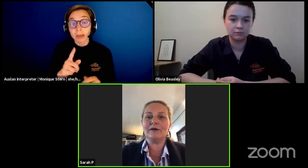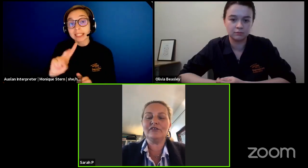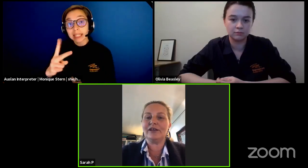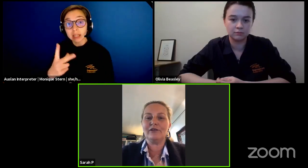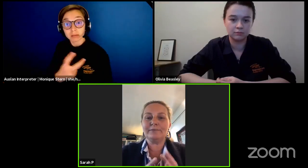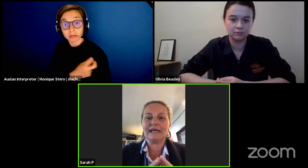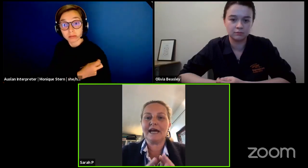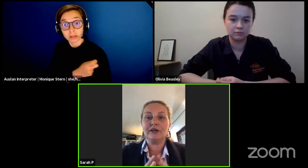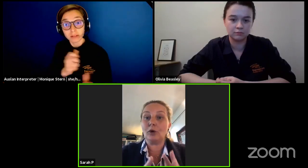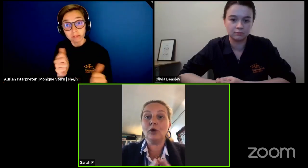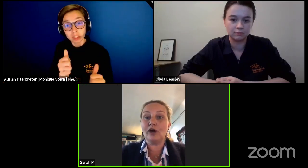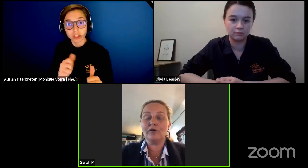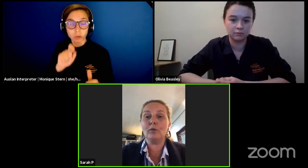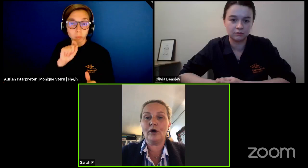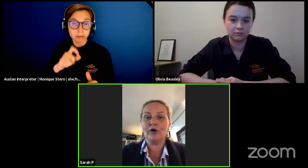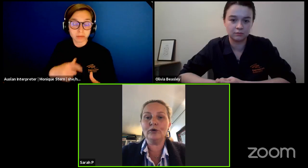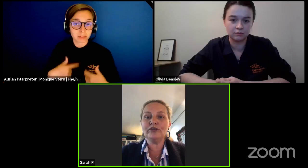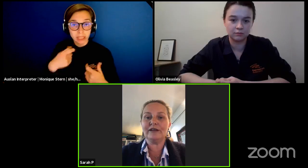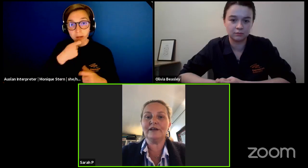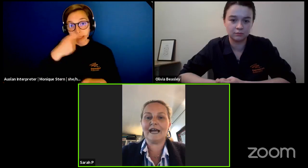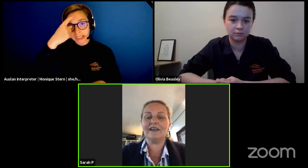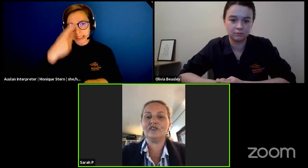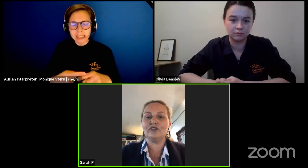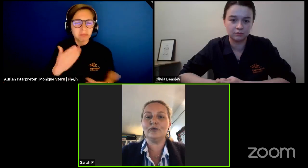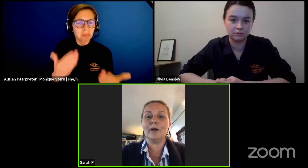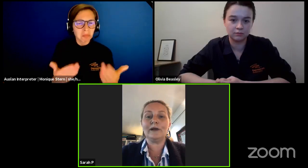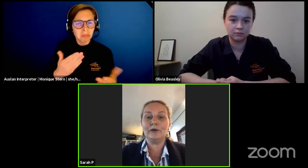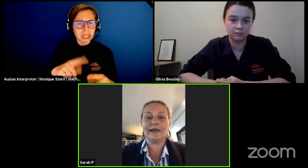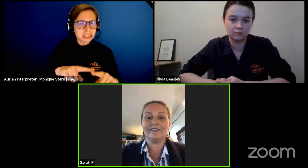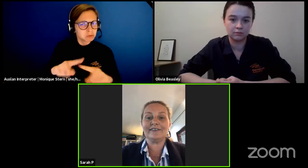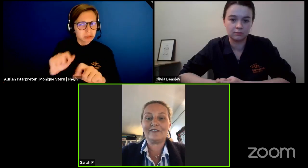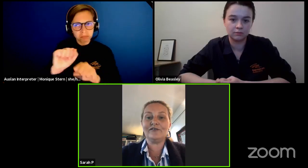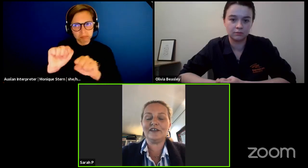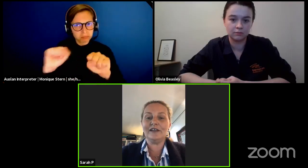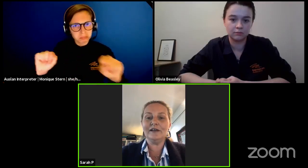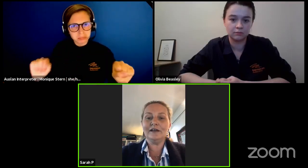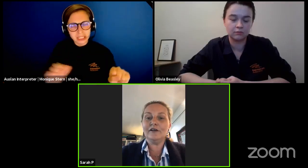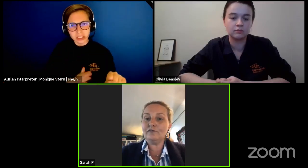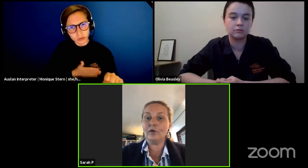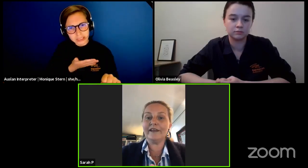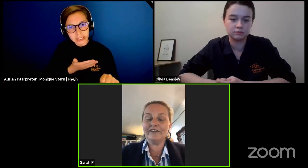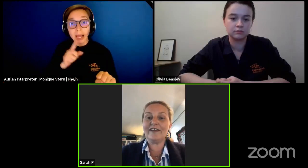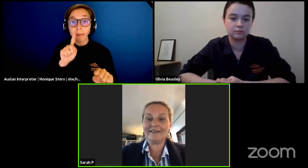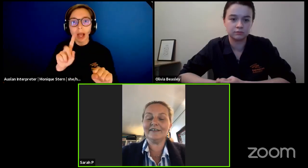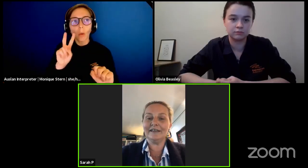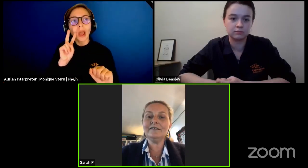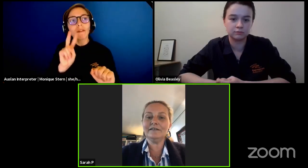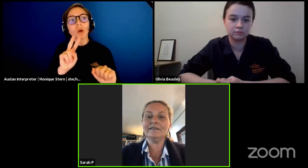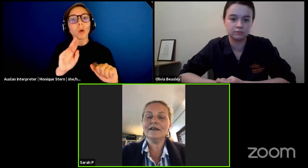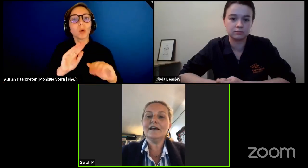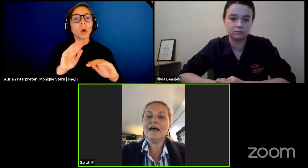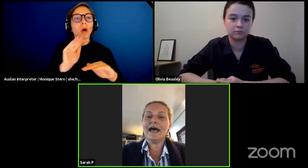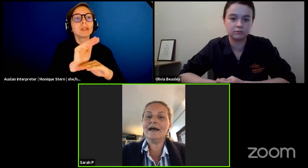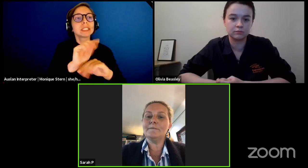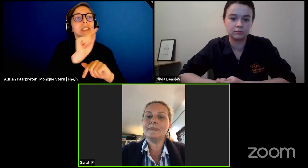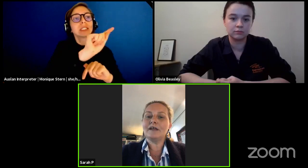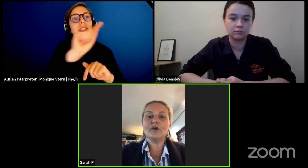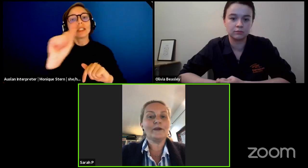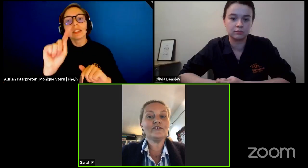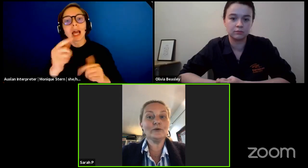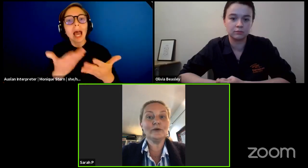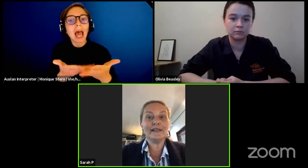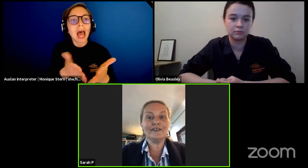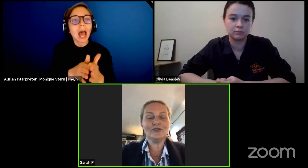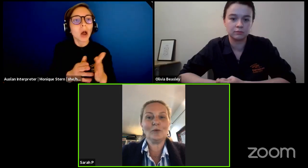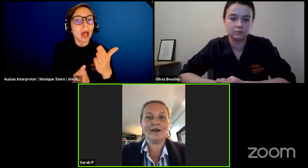something that we've seen replicated all over the world in regards to when we look at safety for these vaccines. So